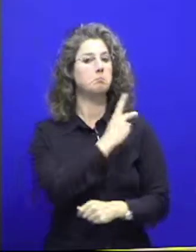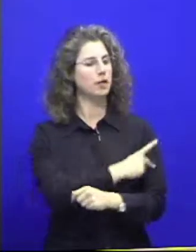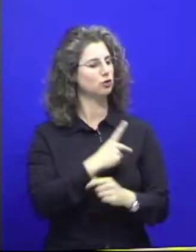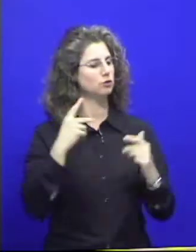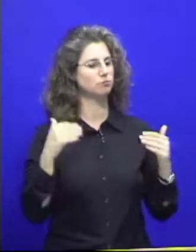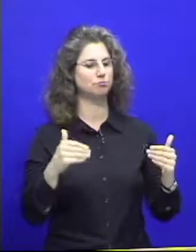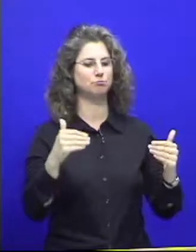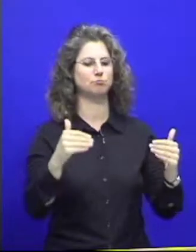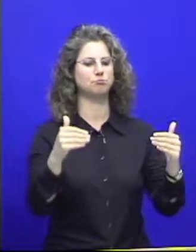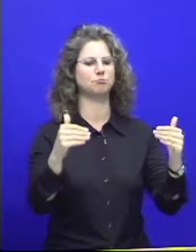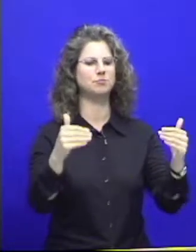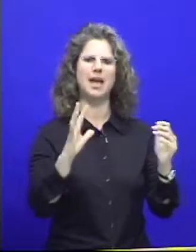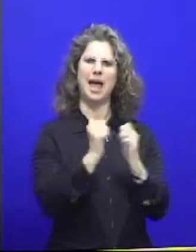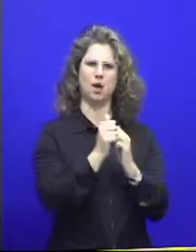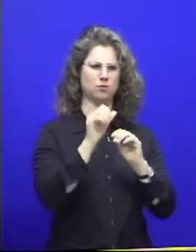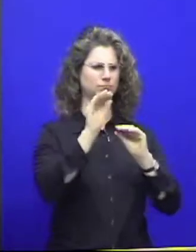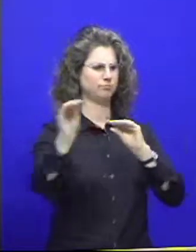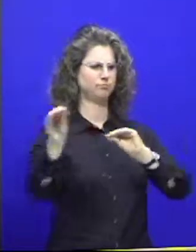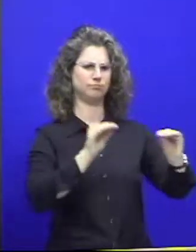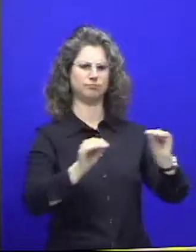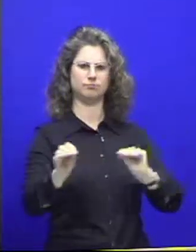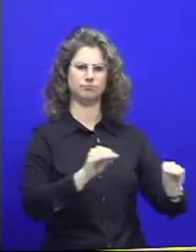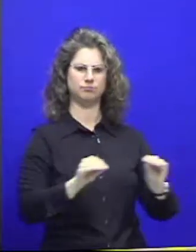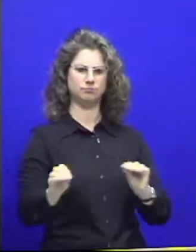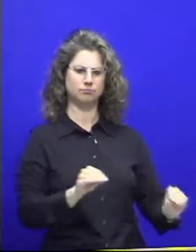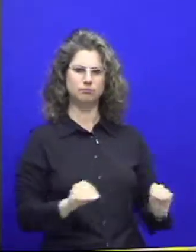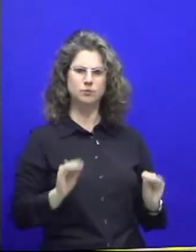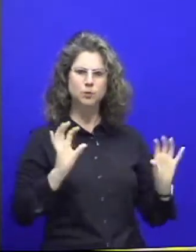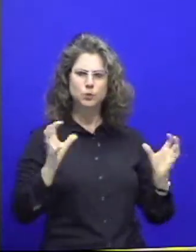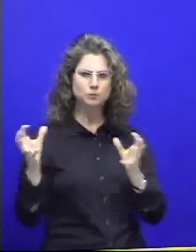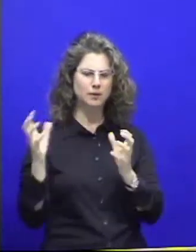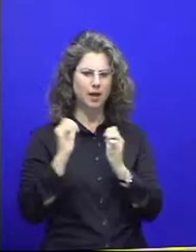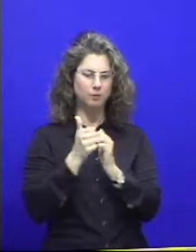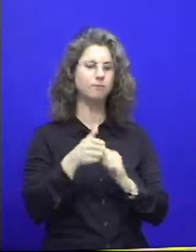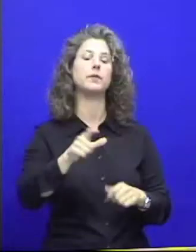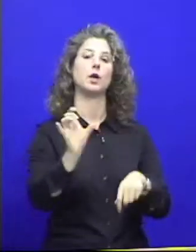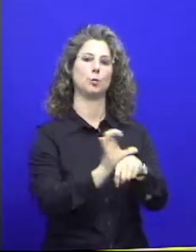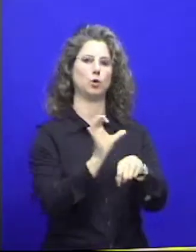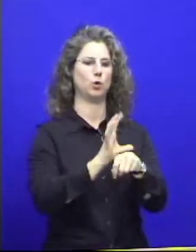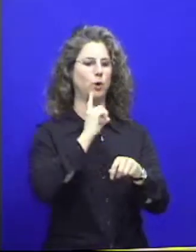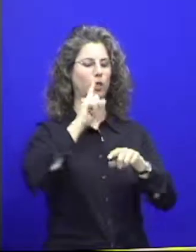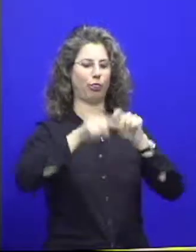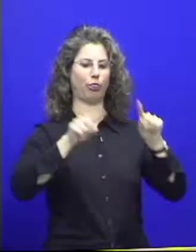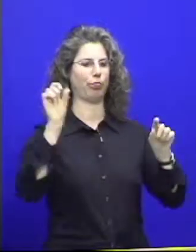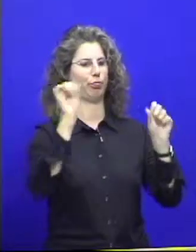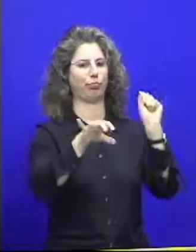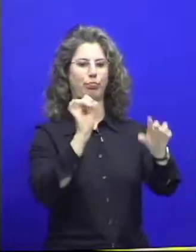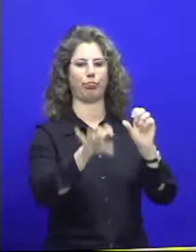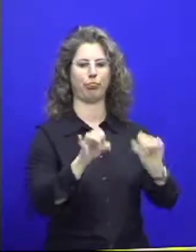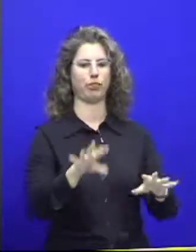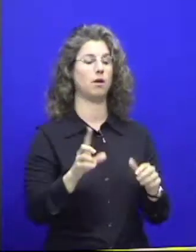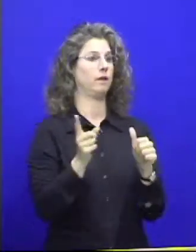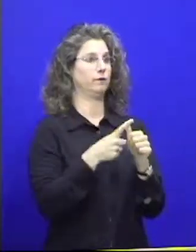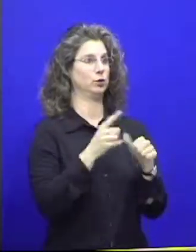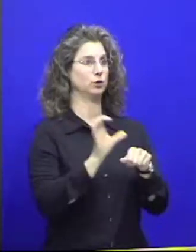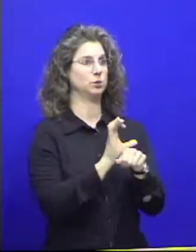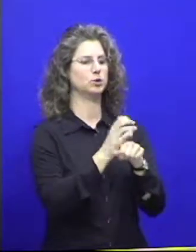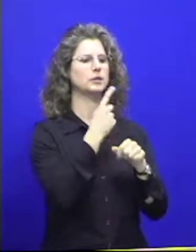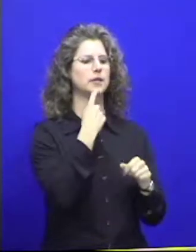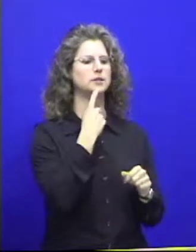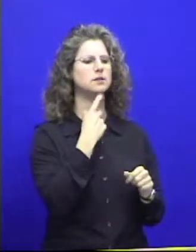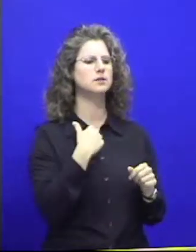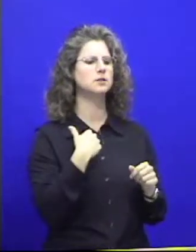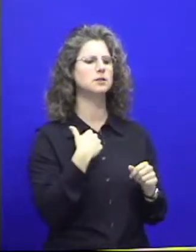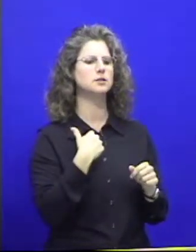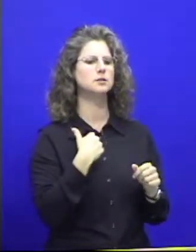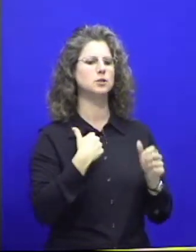So how do they get into each group? The computer randomizes them, and first it says, let's try and end up